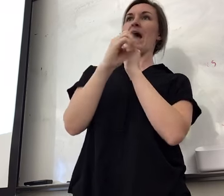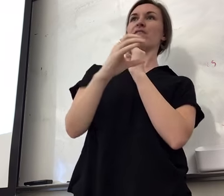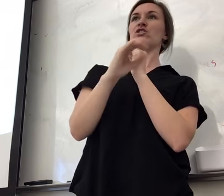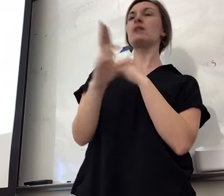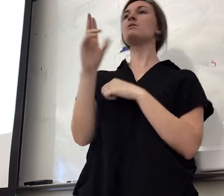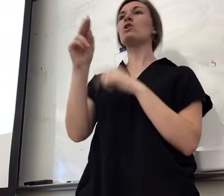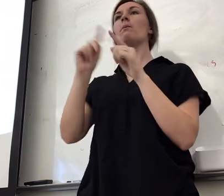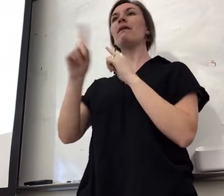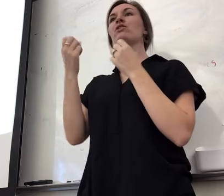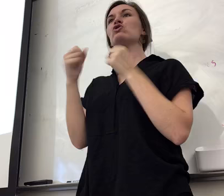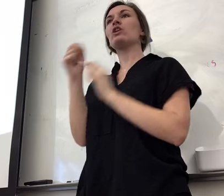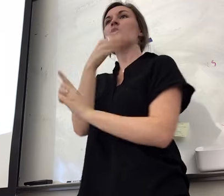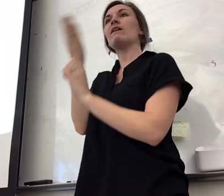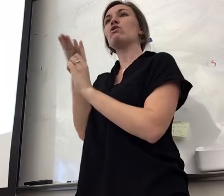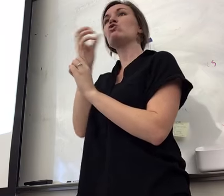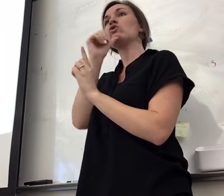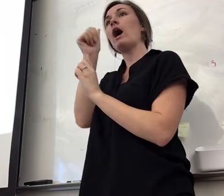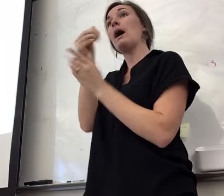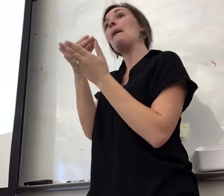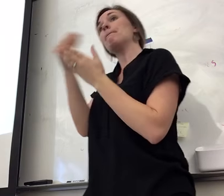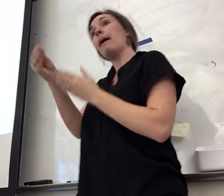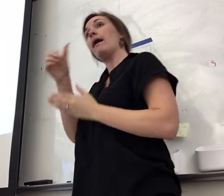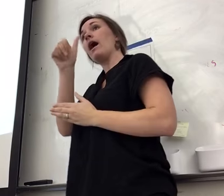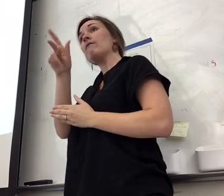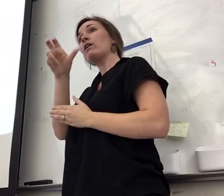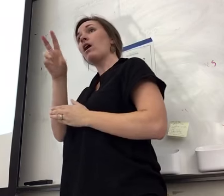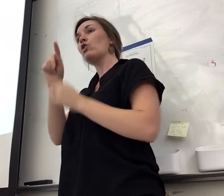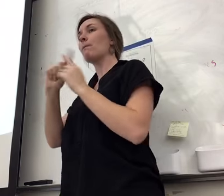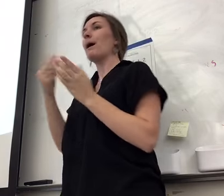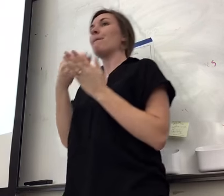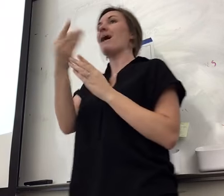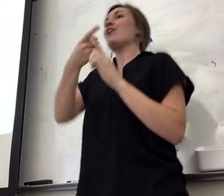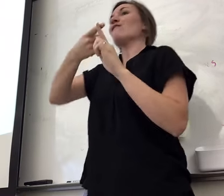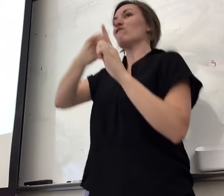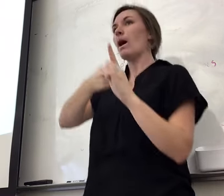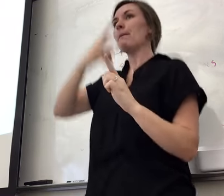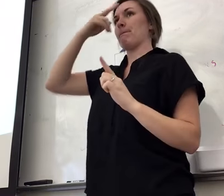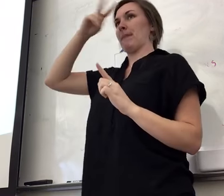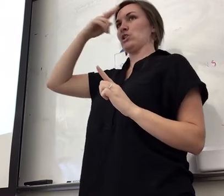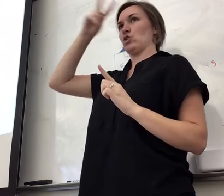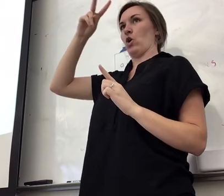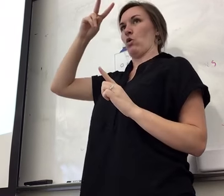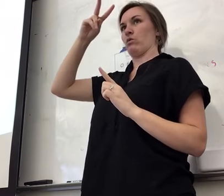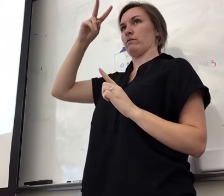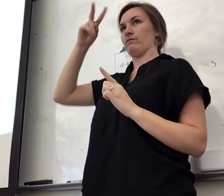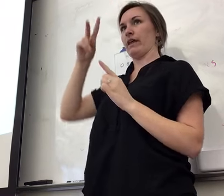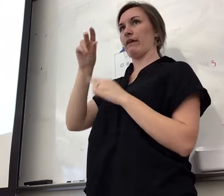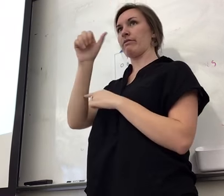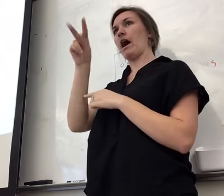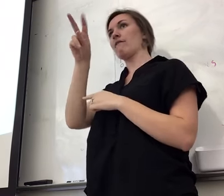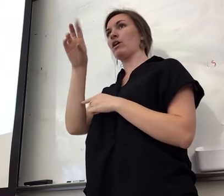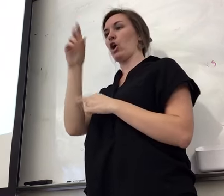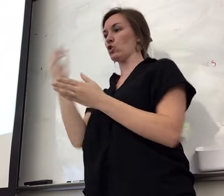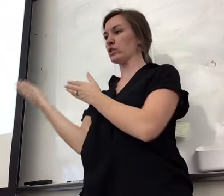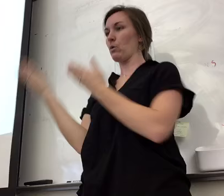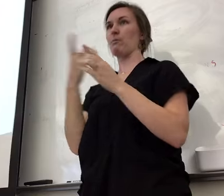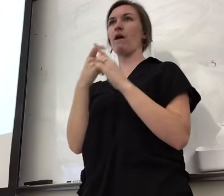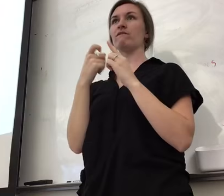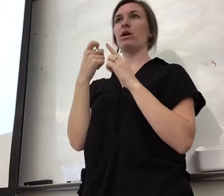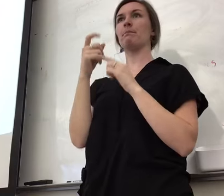from Mexico. The reason why is because with the tariffs, California avocados cost maybe about 40 cents